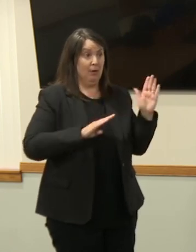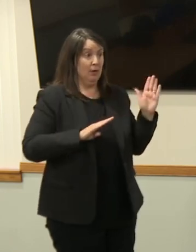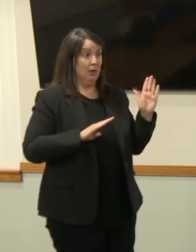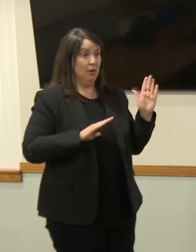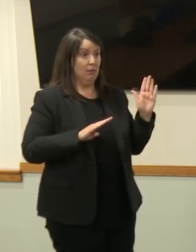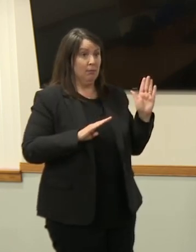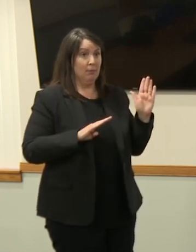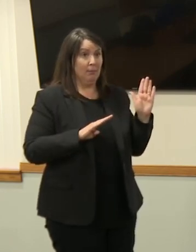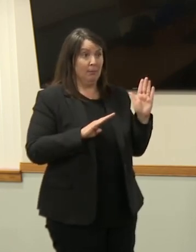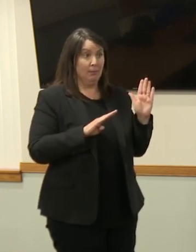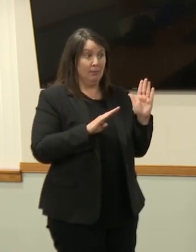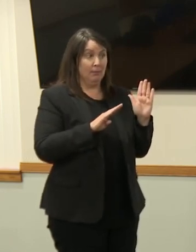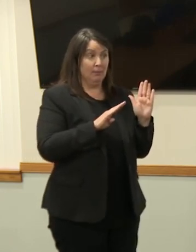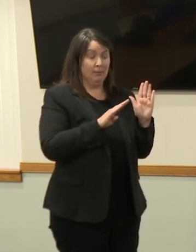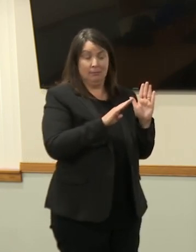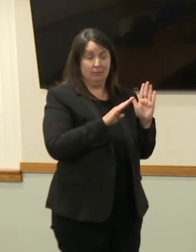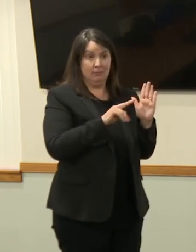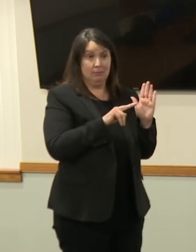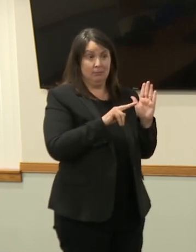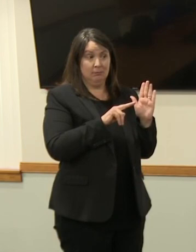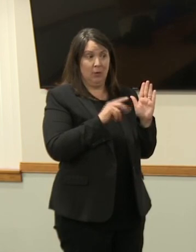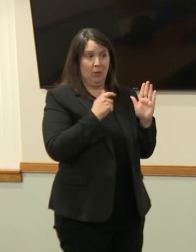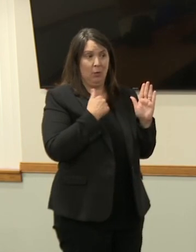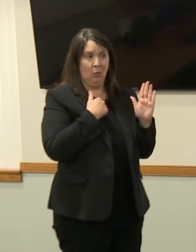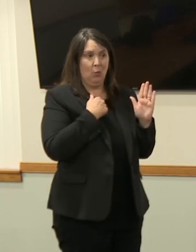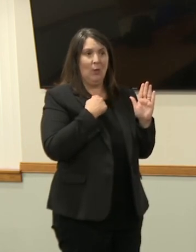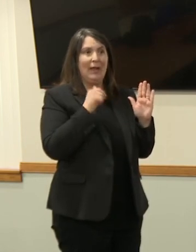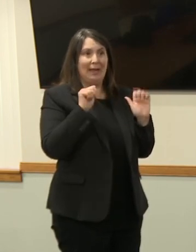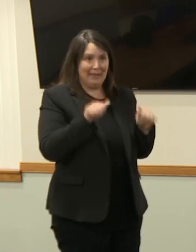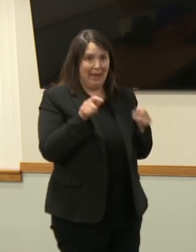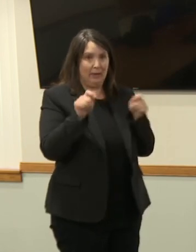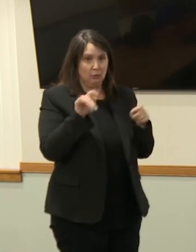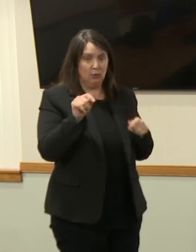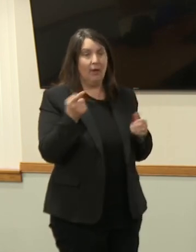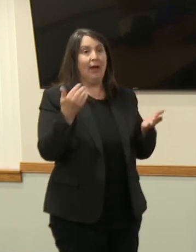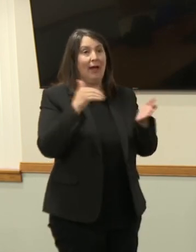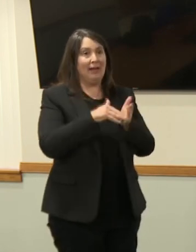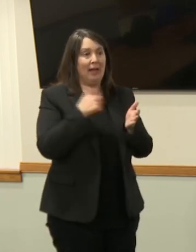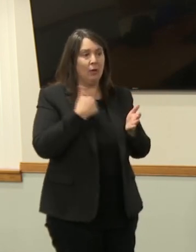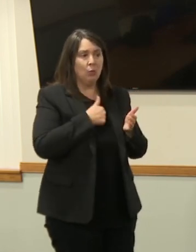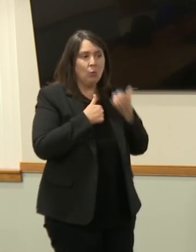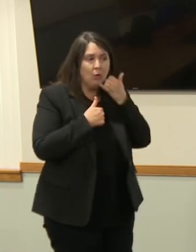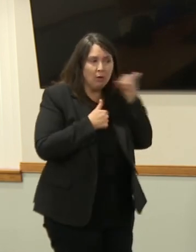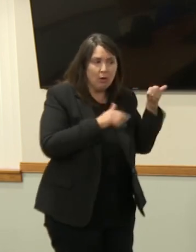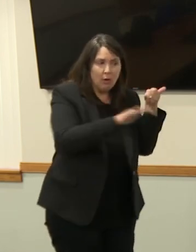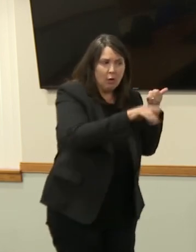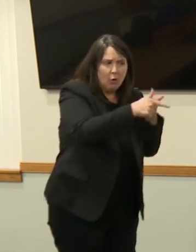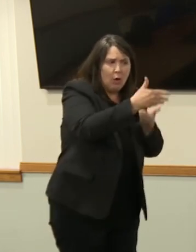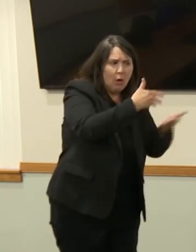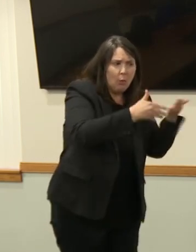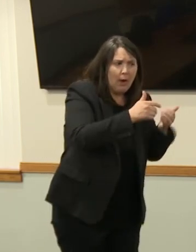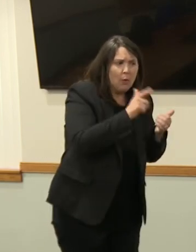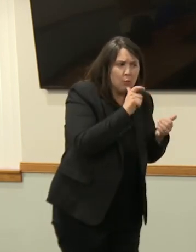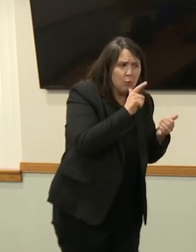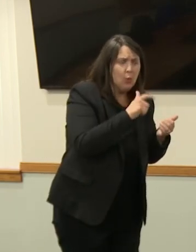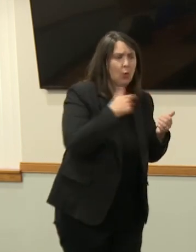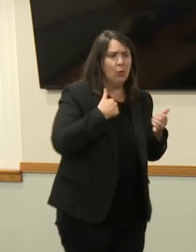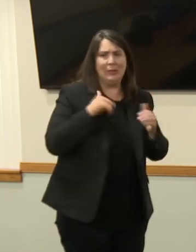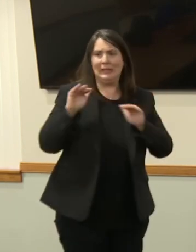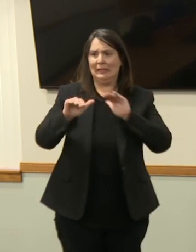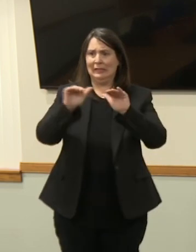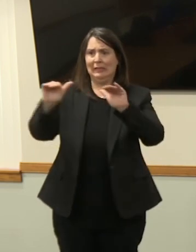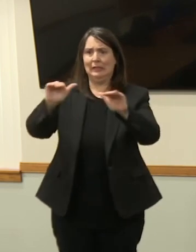growing at a rate we really can't control because, again, contact tracing and that investigation work, that's our way of getting information to get ahead of